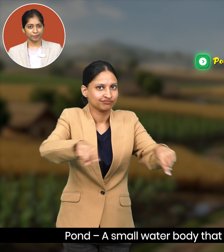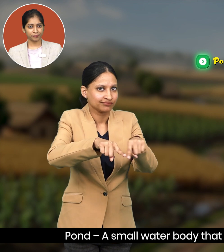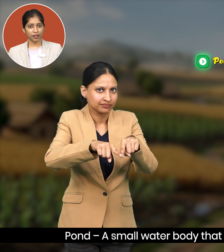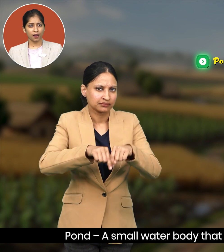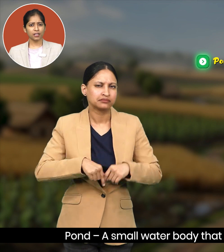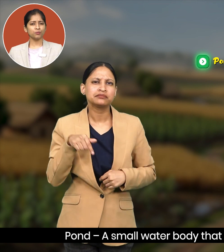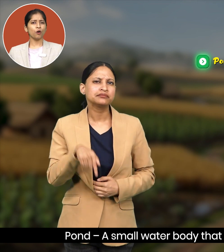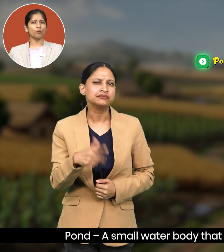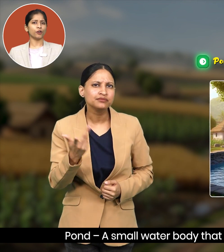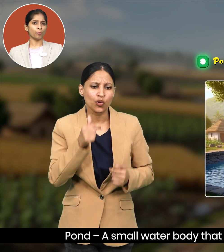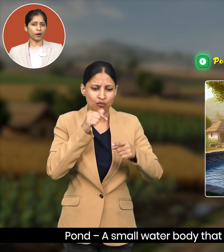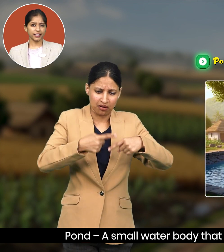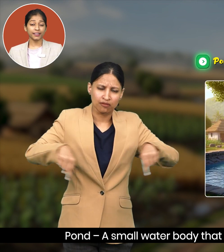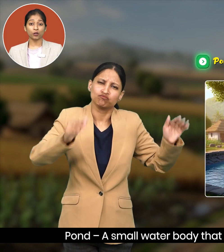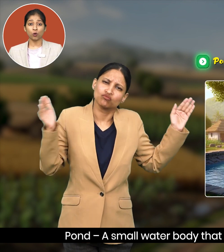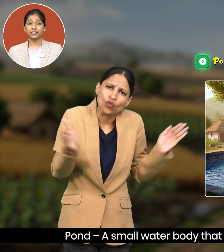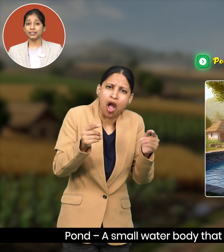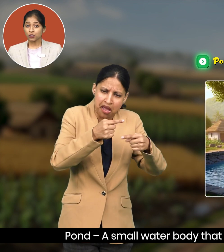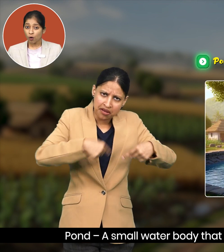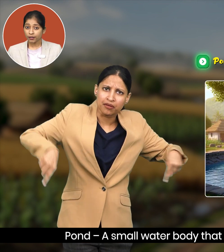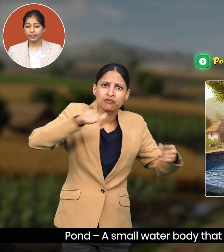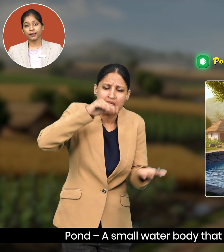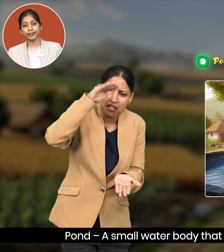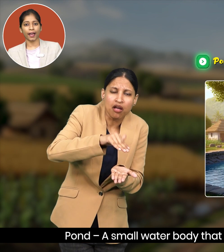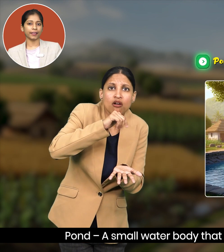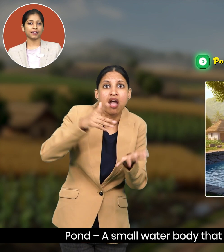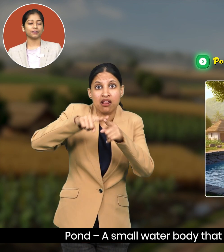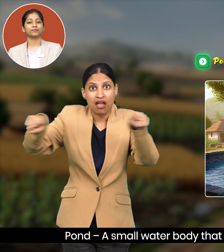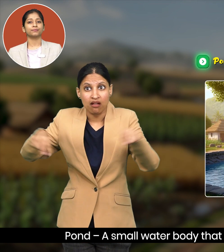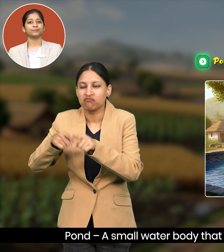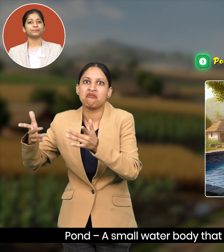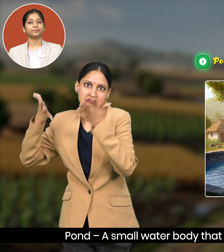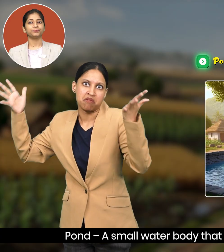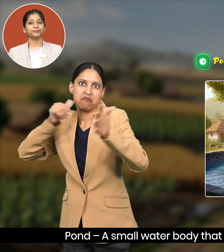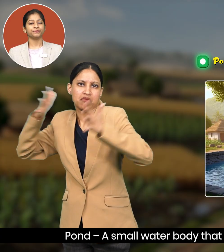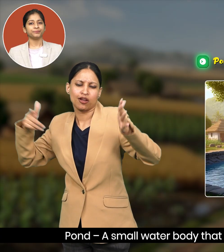Pond: a small water body that holds less water than a tank.